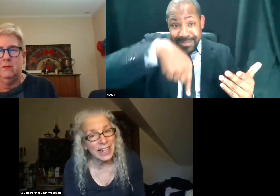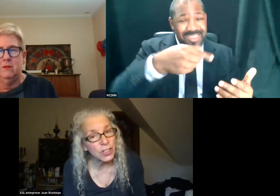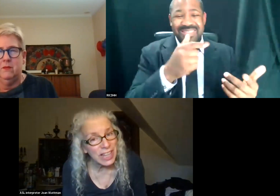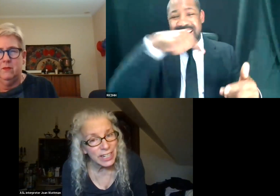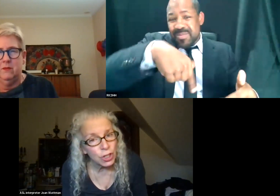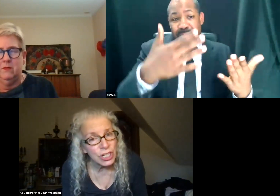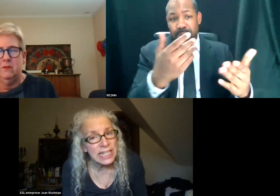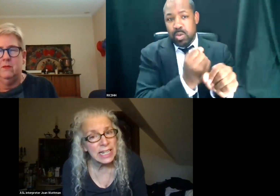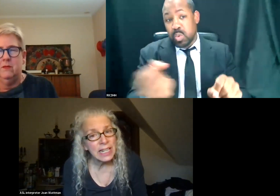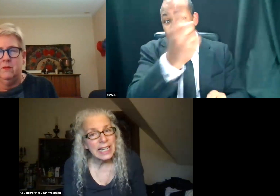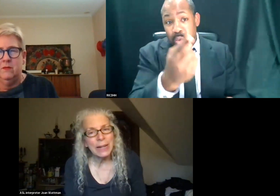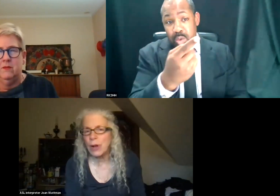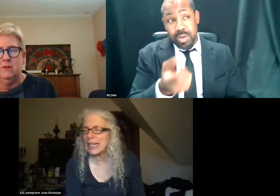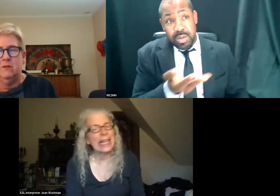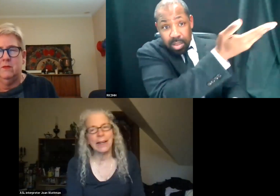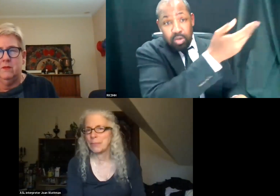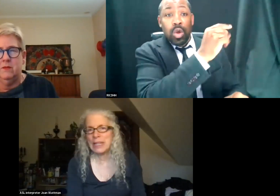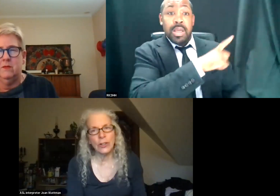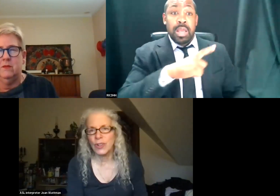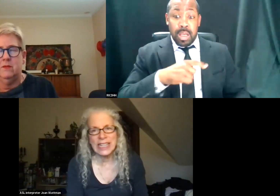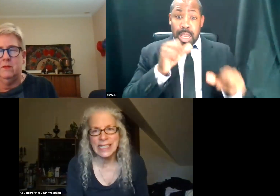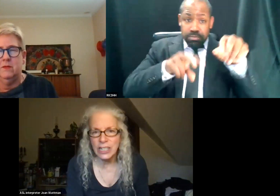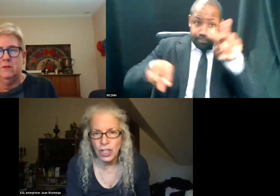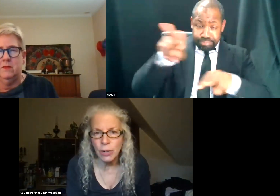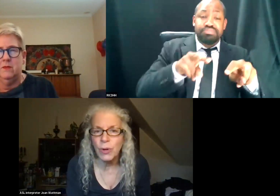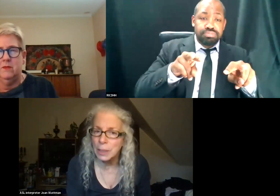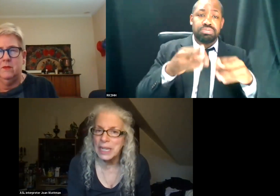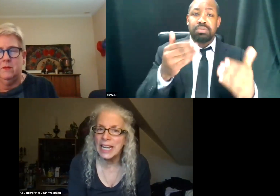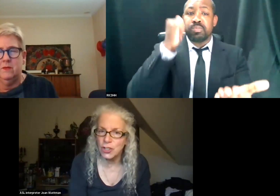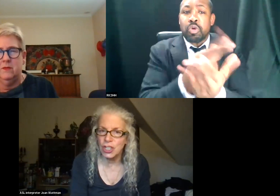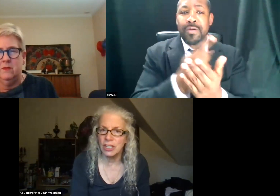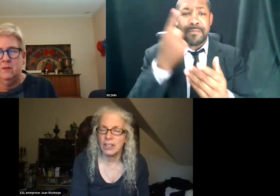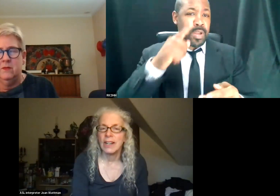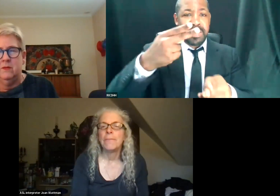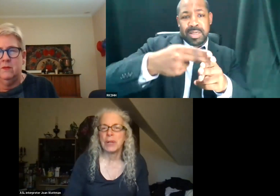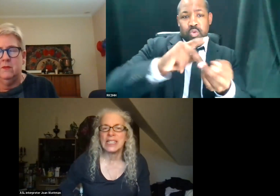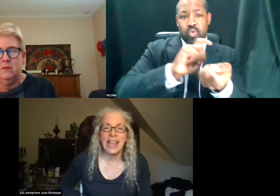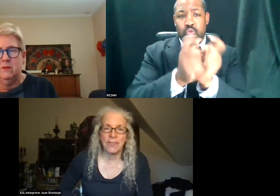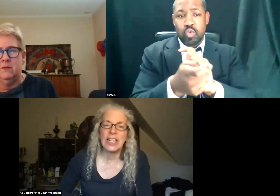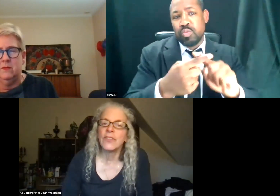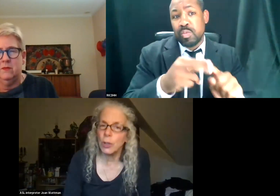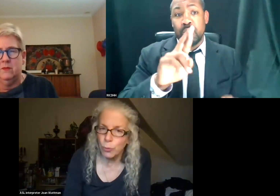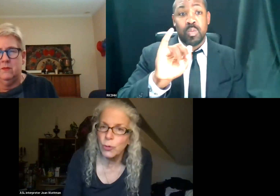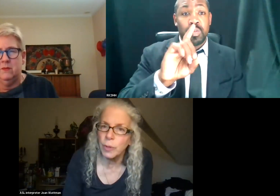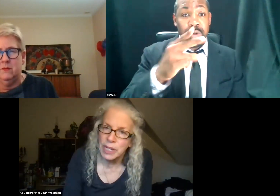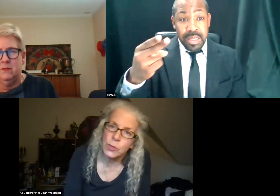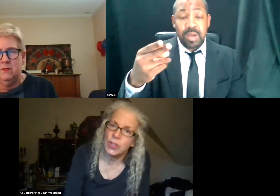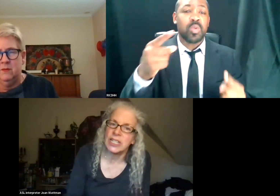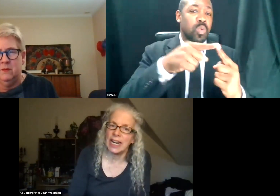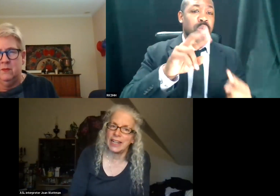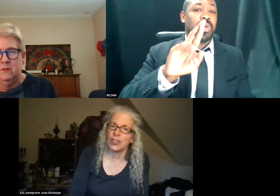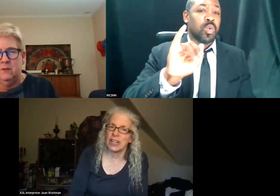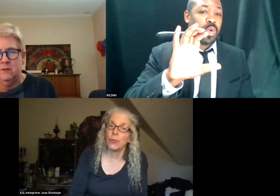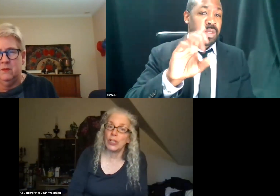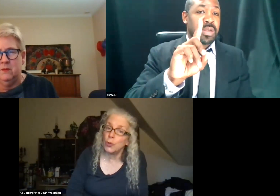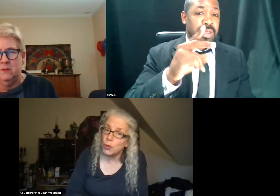to go to the legislators. It probably can't be during this session. It'll probably be next year, because they have to give their approval, because we're a